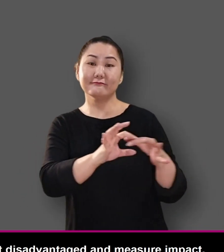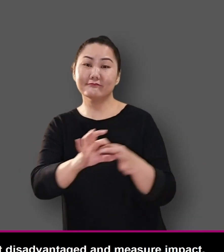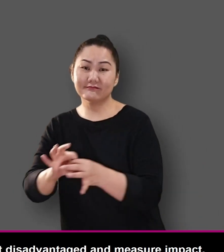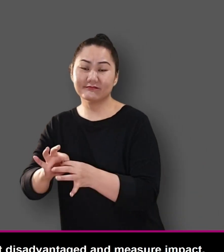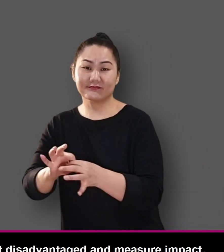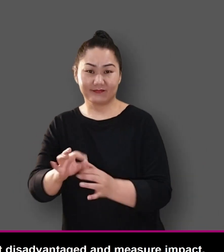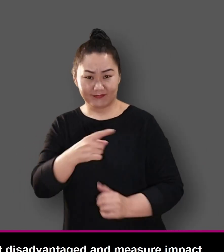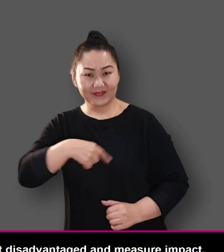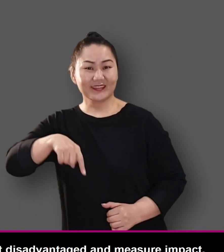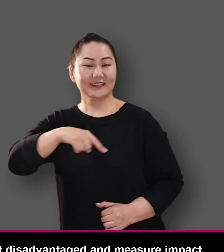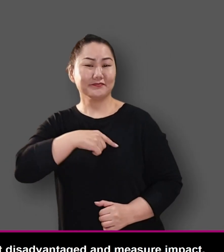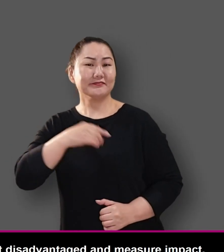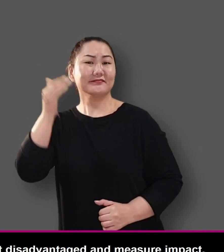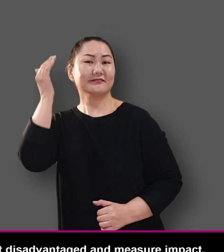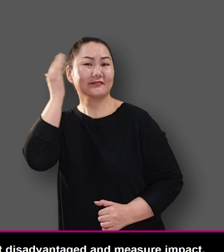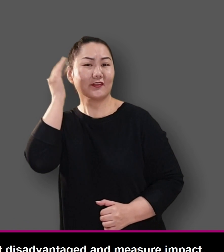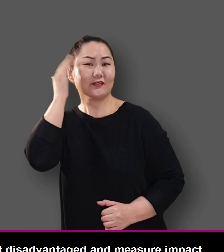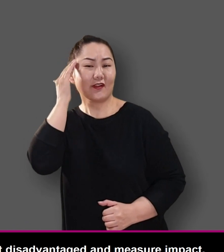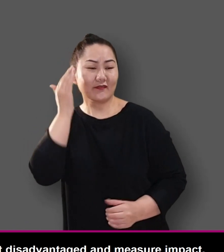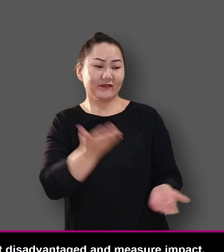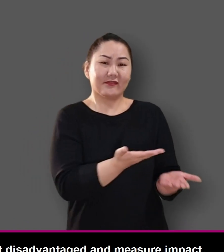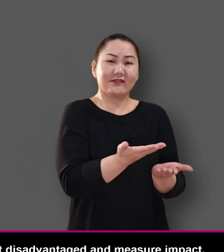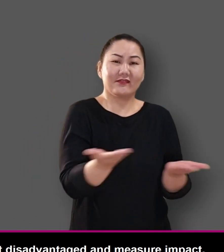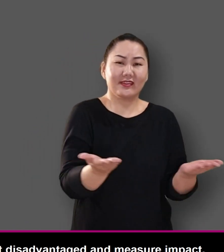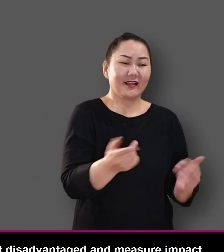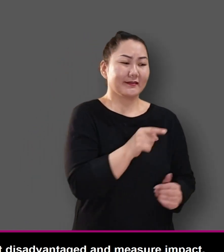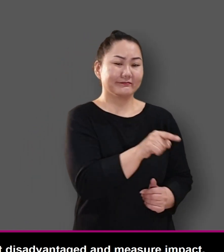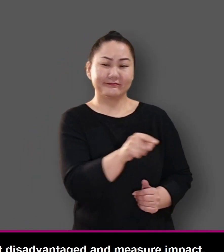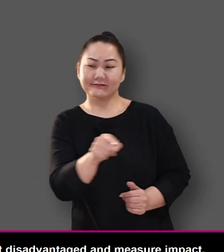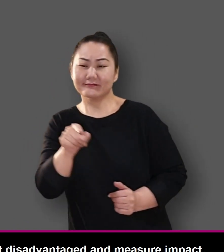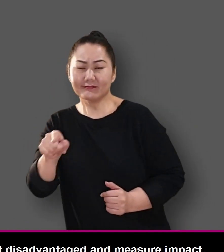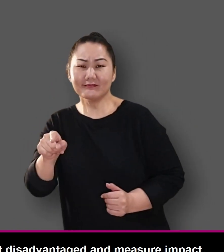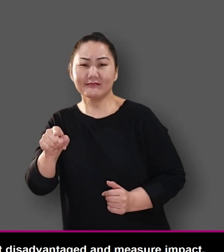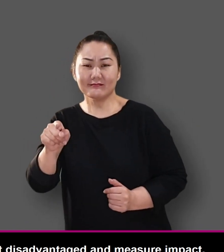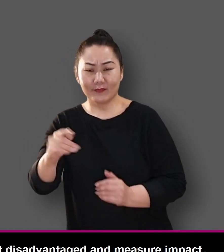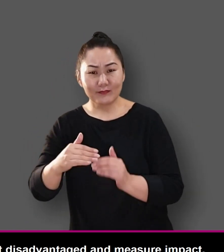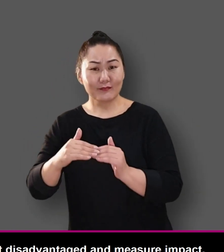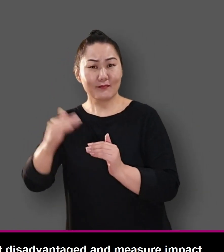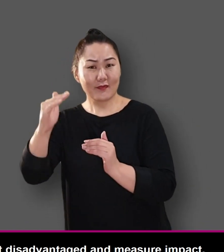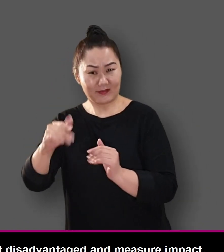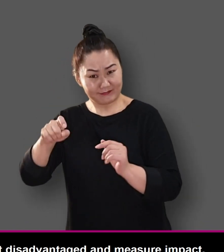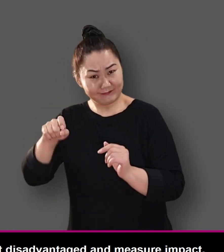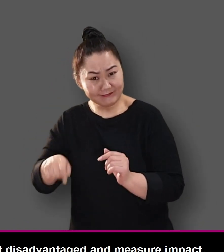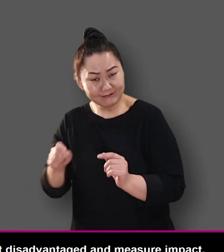to identify and reach those most disadvantaged, and measure impact.